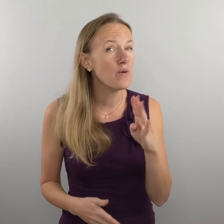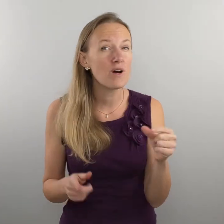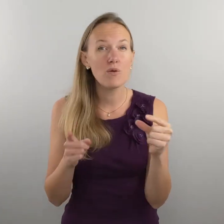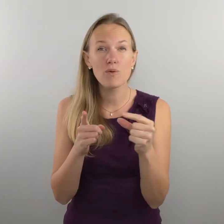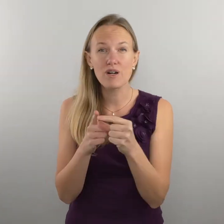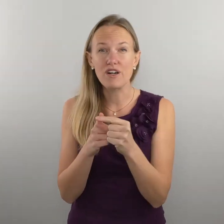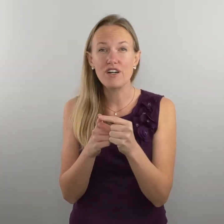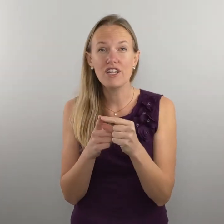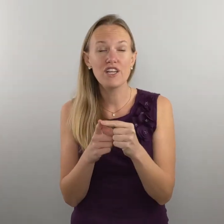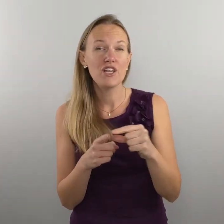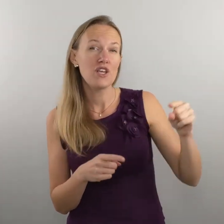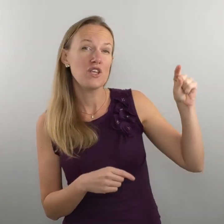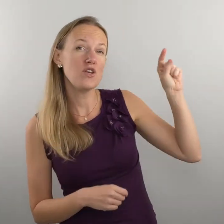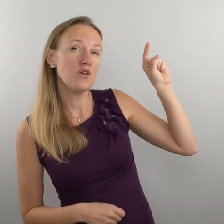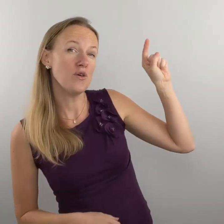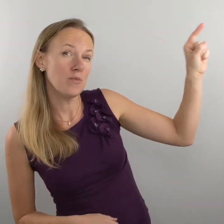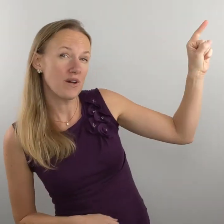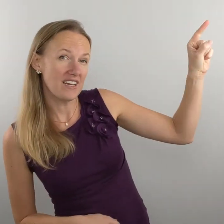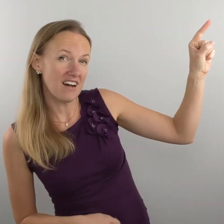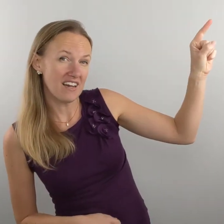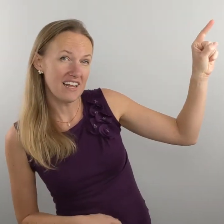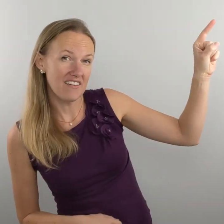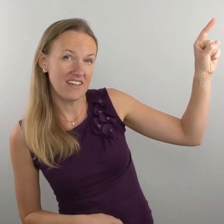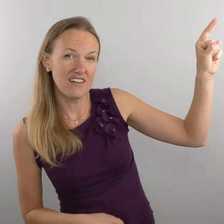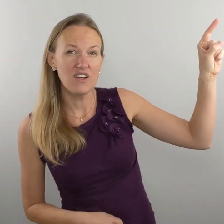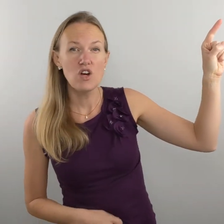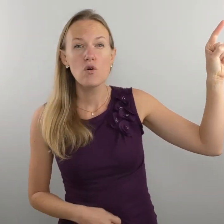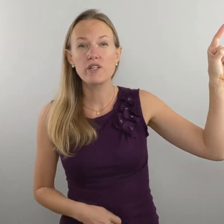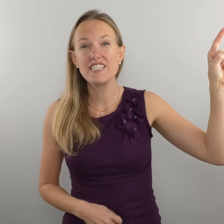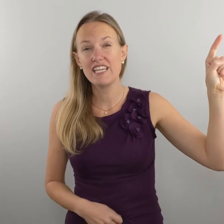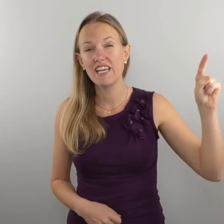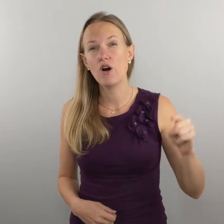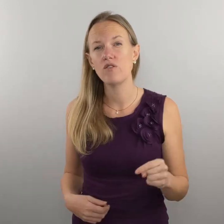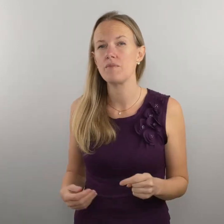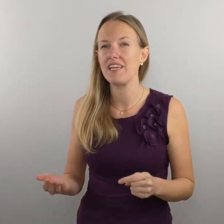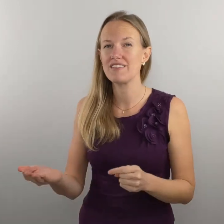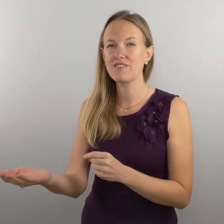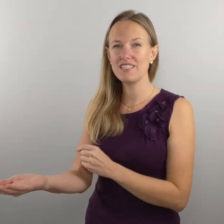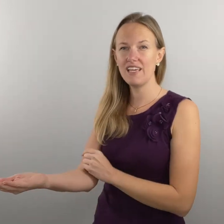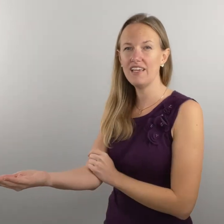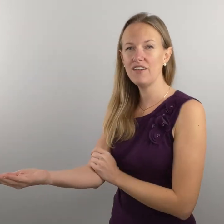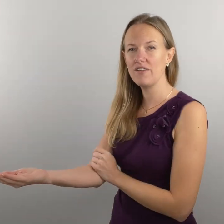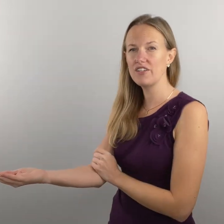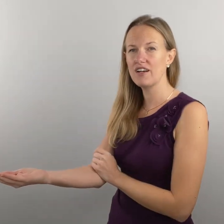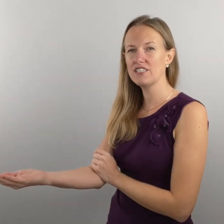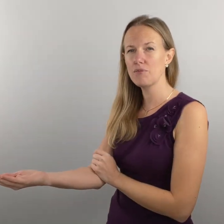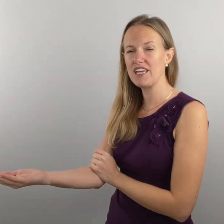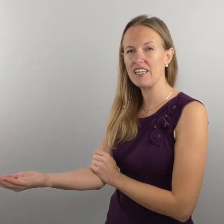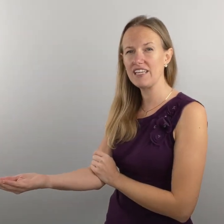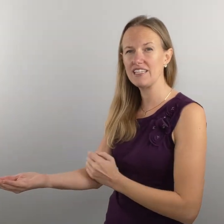a word, you, pointing to God in heaven, were singing over me. So singing, you have your non-dominant hand like this,